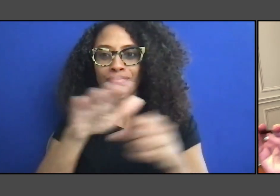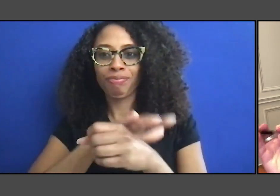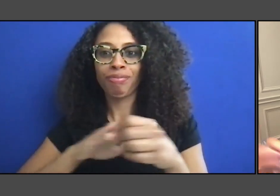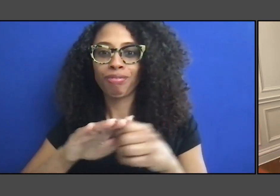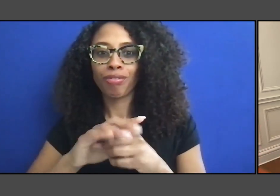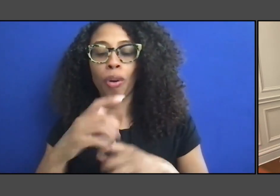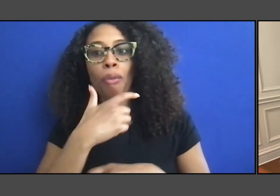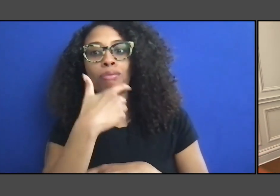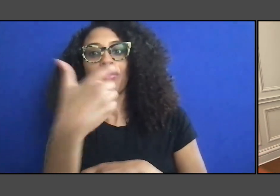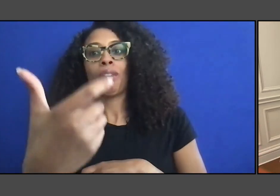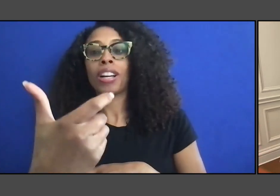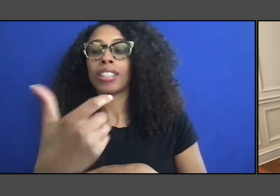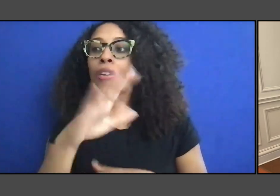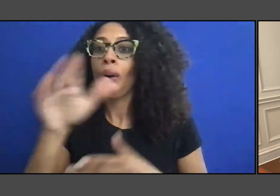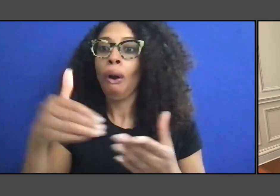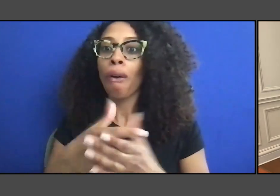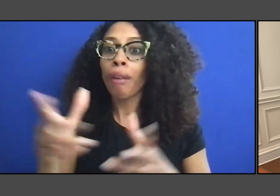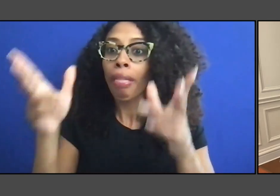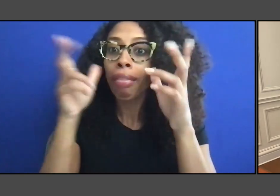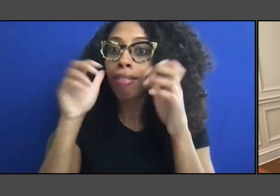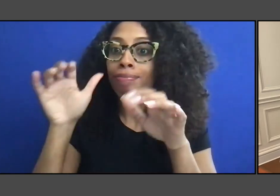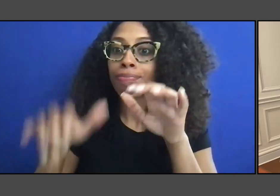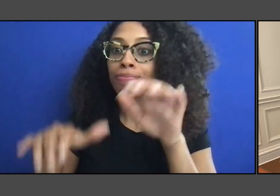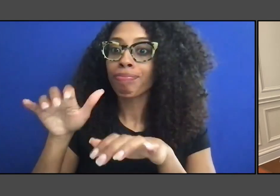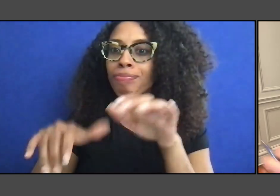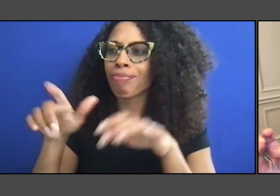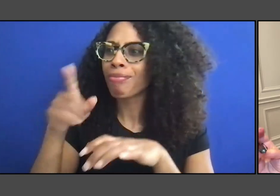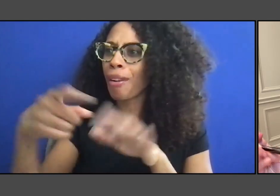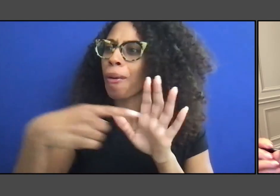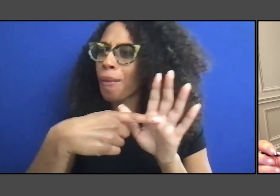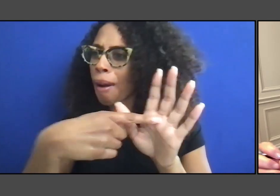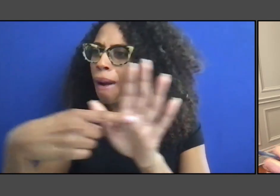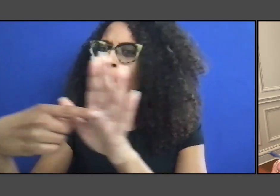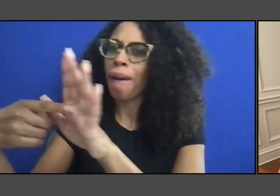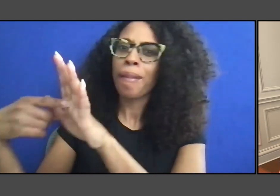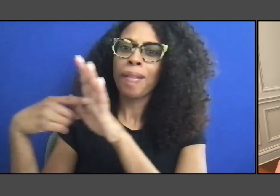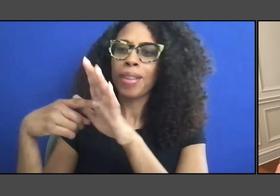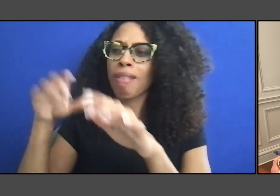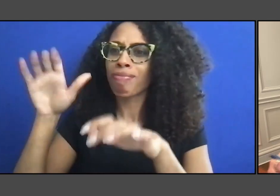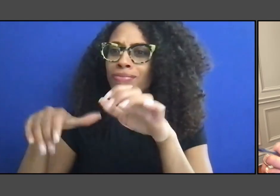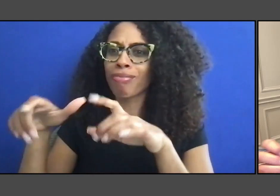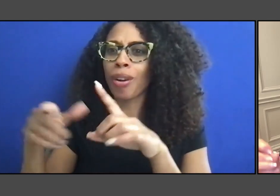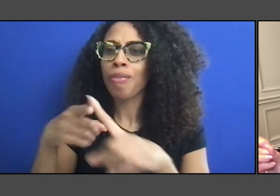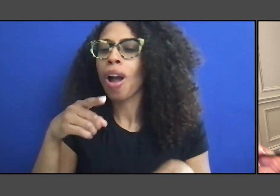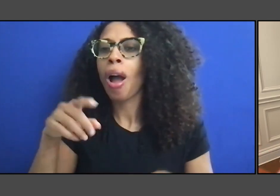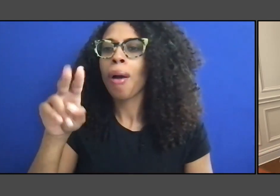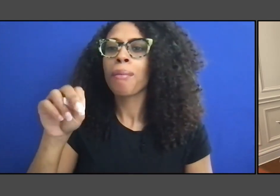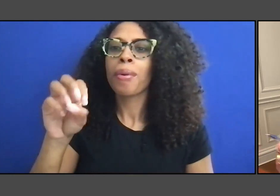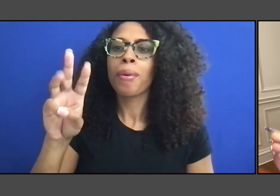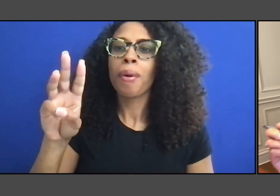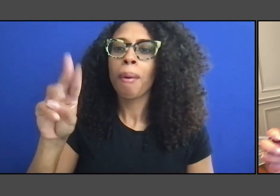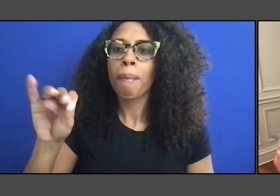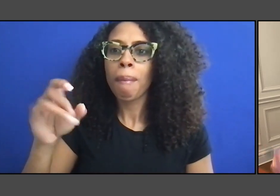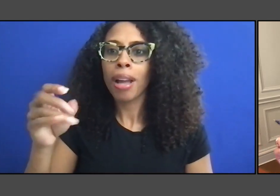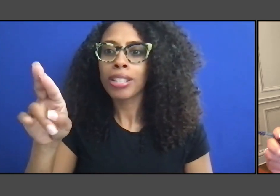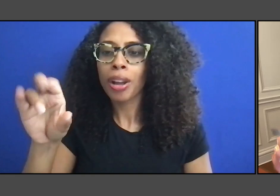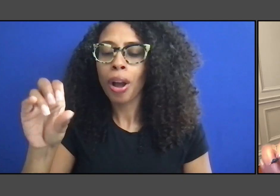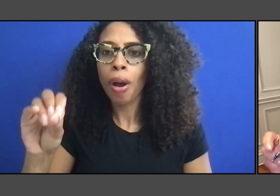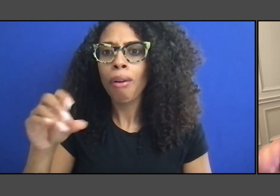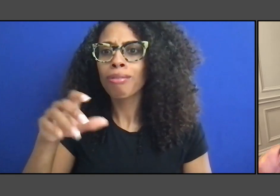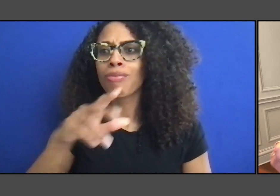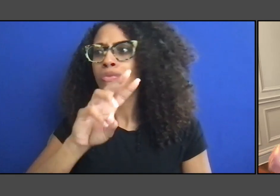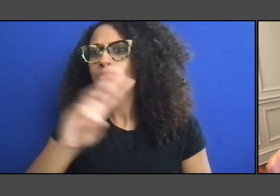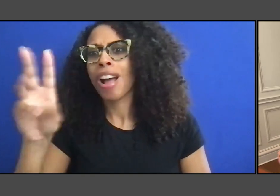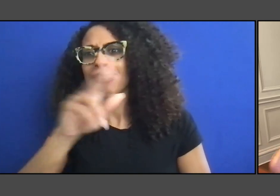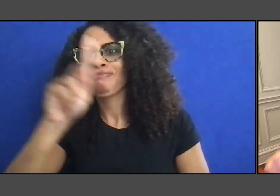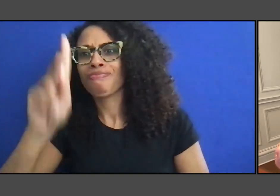are representing in this chat. They are writing in from Albuquerque, New Mexico, from West Philadelphia, from Washington, D.C., birthplace